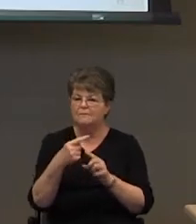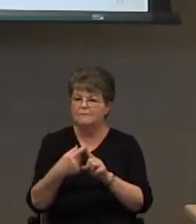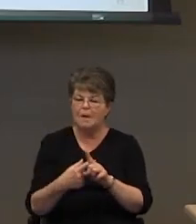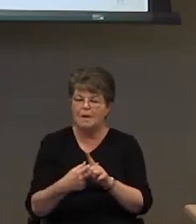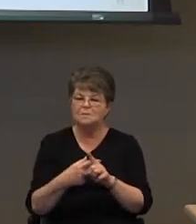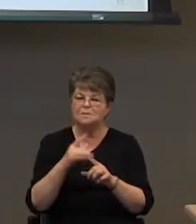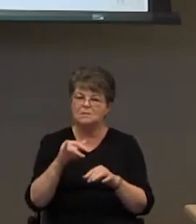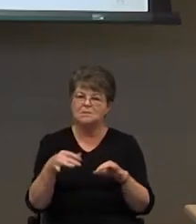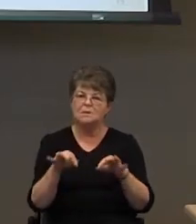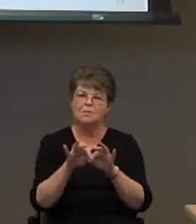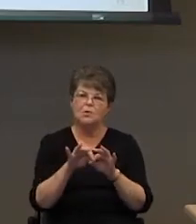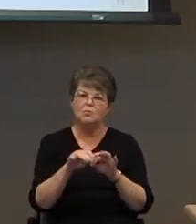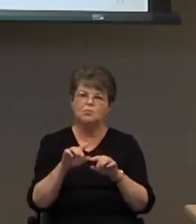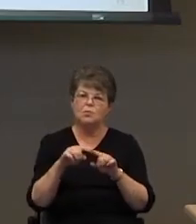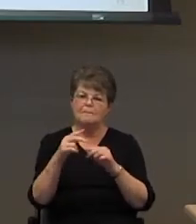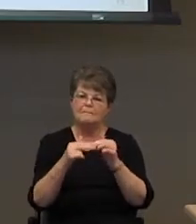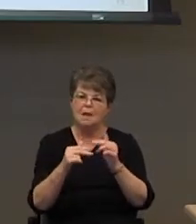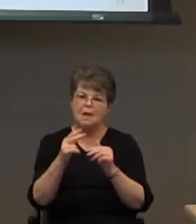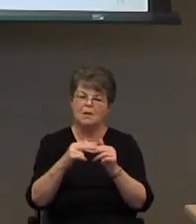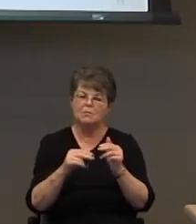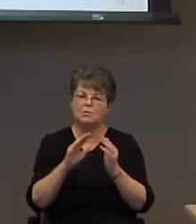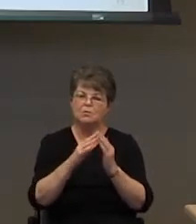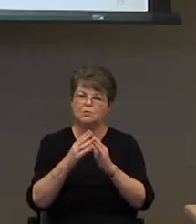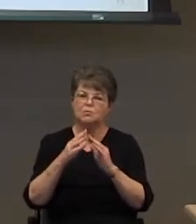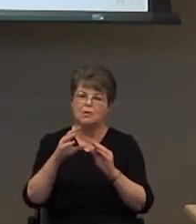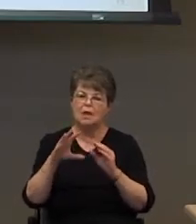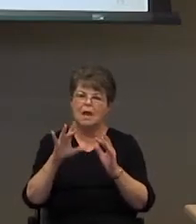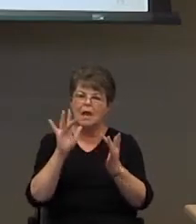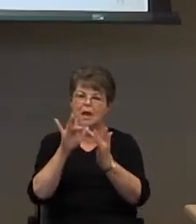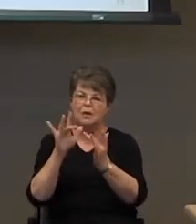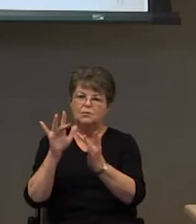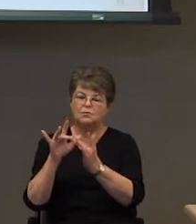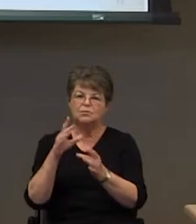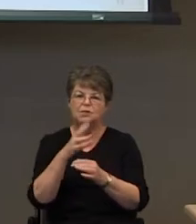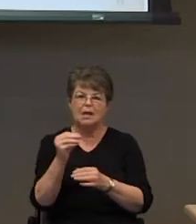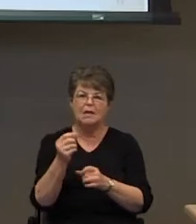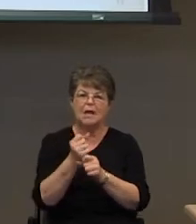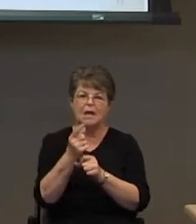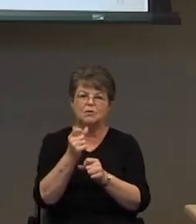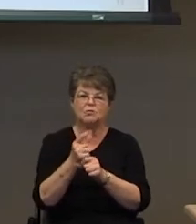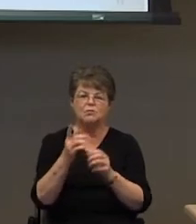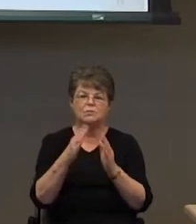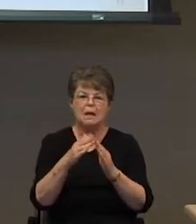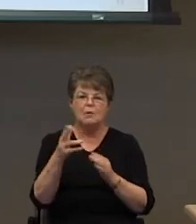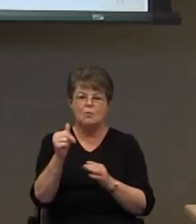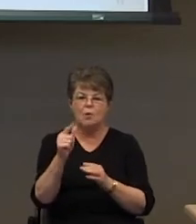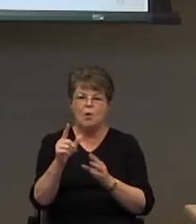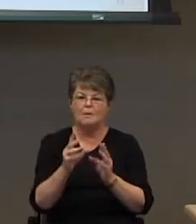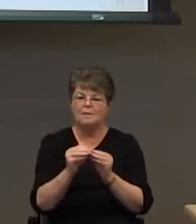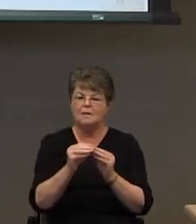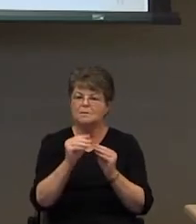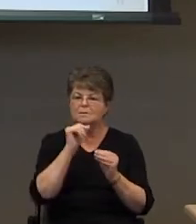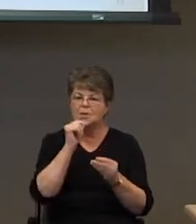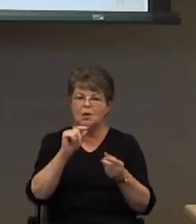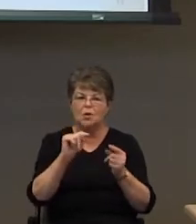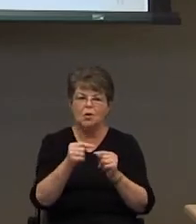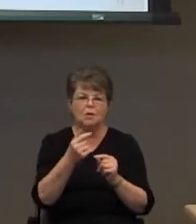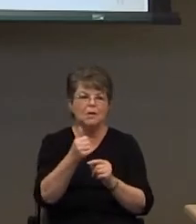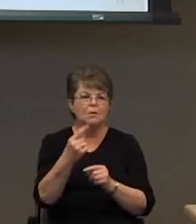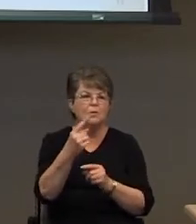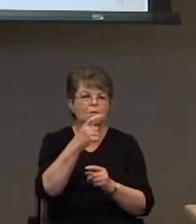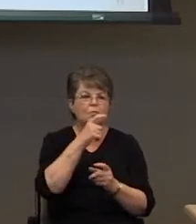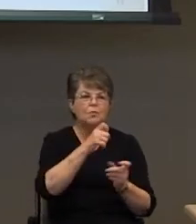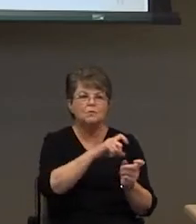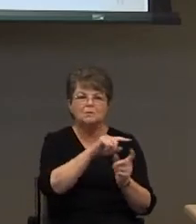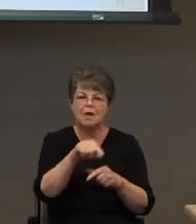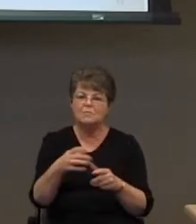of trying to build that community outreach, trust, and understanding. And then finally, an annual town hall meeting. It doesn't hurt to sit down and say, anyone who wants to come in here and talk